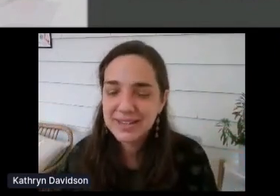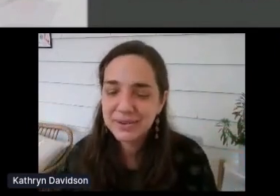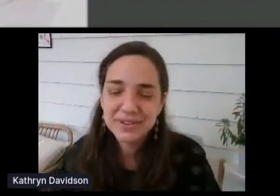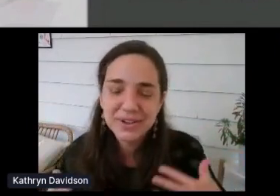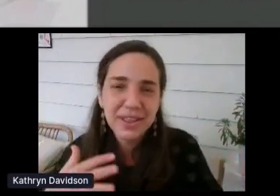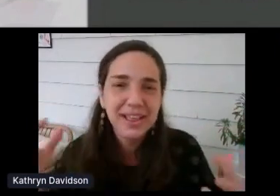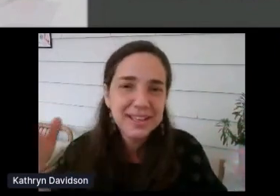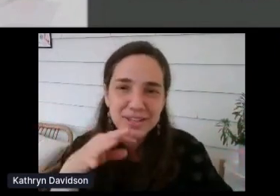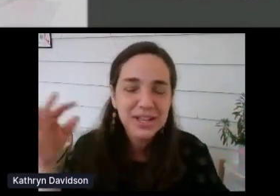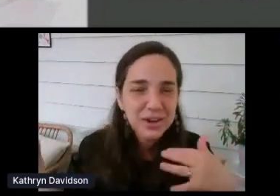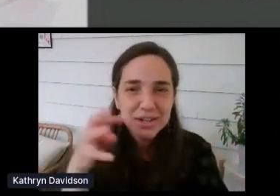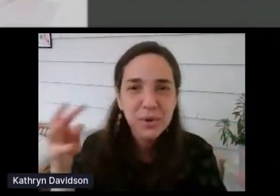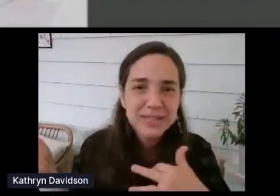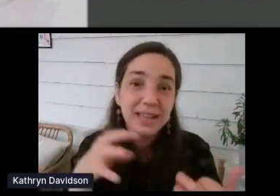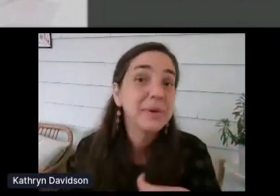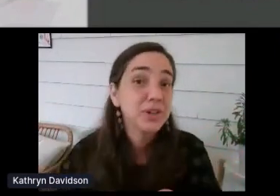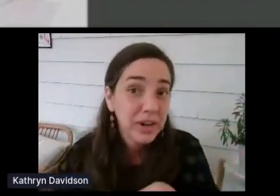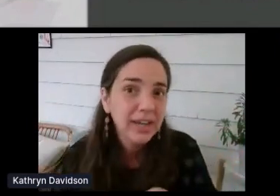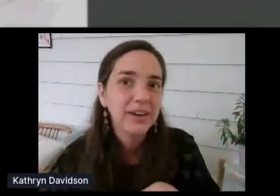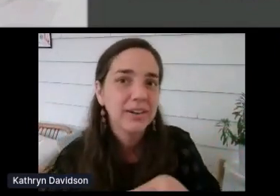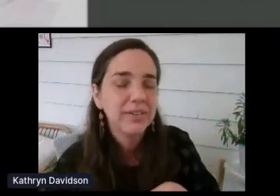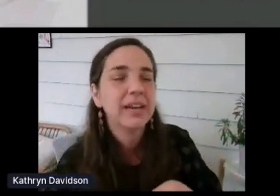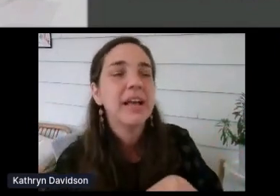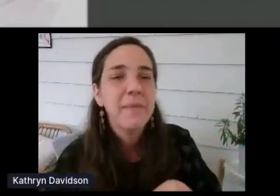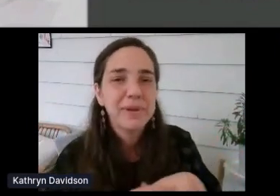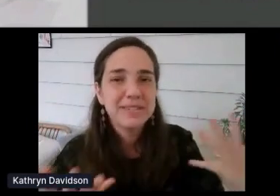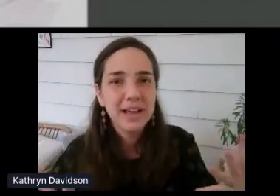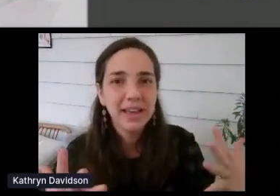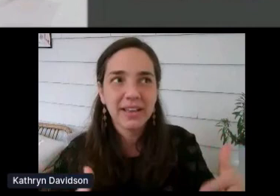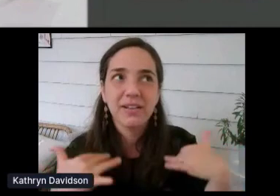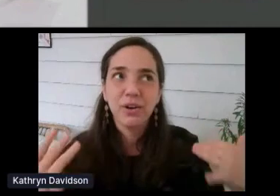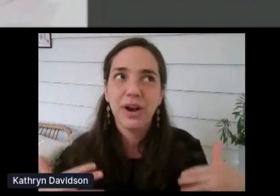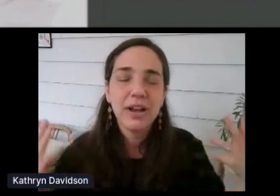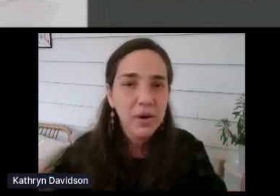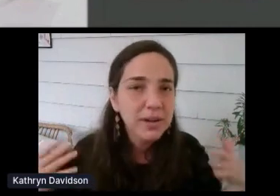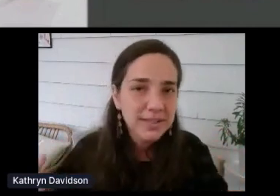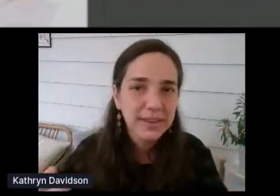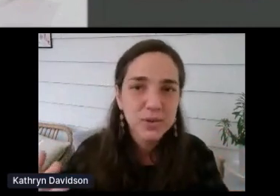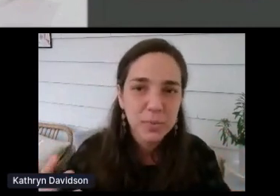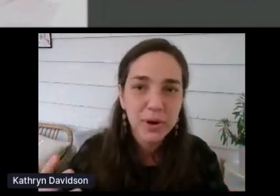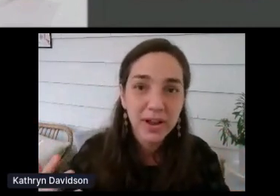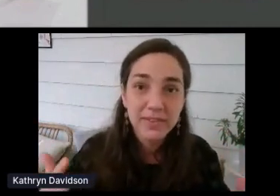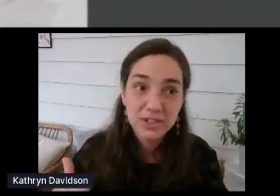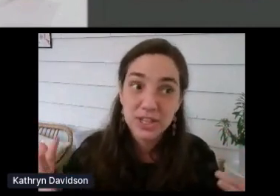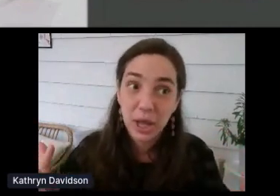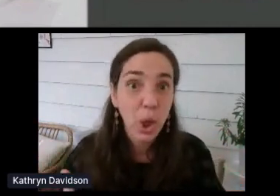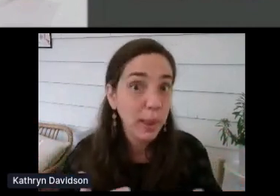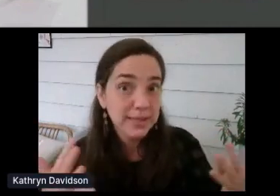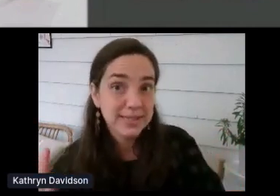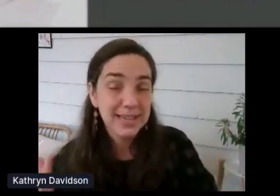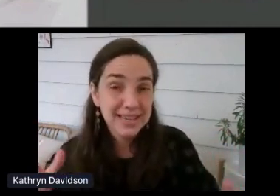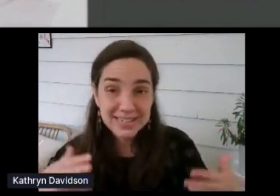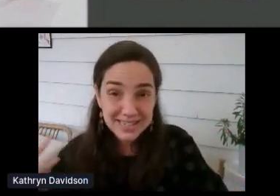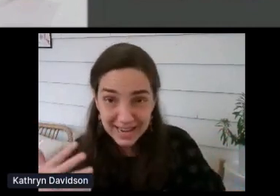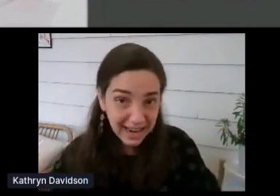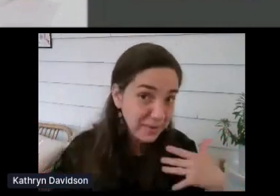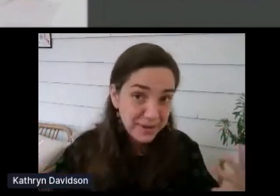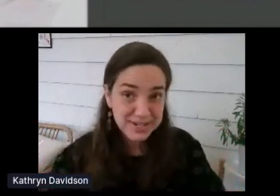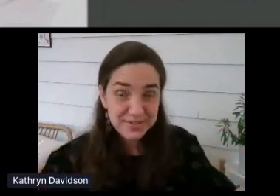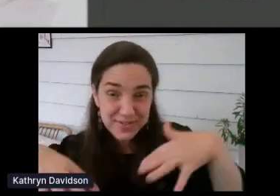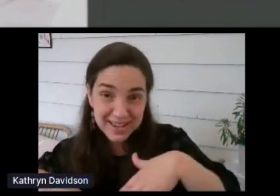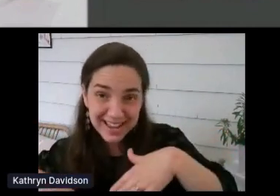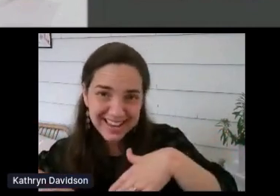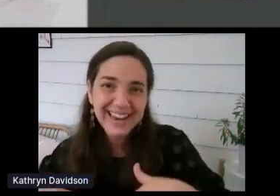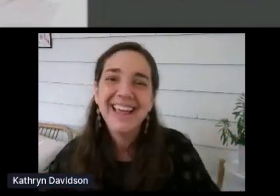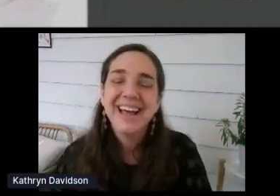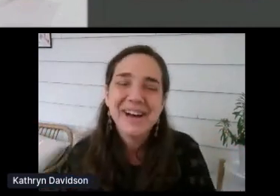coded, right? So it's hard to know exactly what you're training it on, right? There's not like great coded sign language corpora, and there's just like a lot less data out